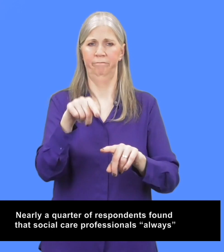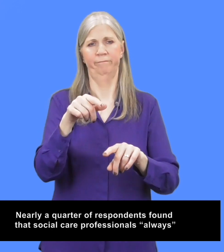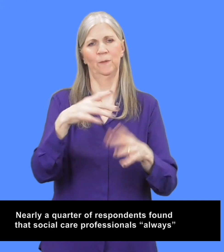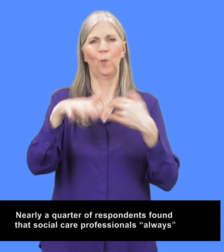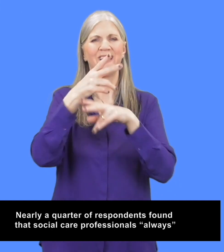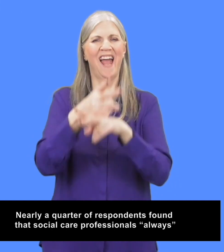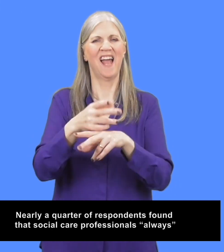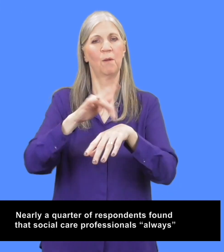always,